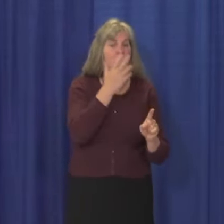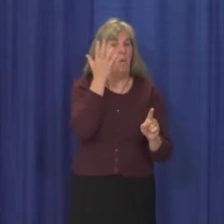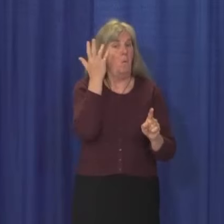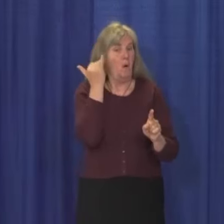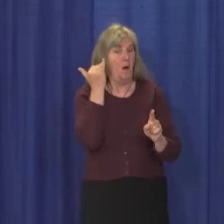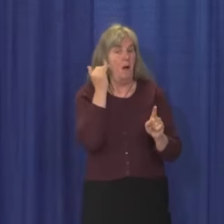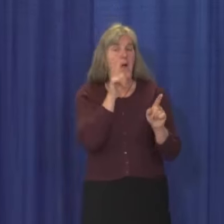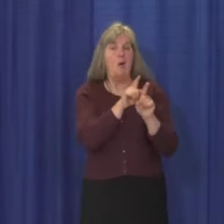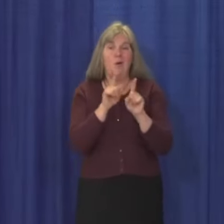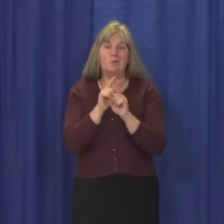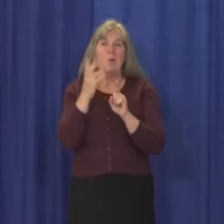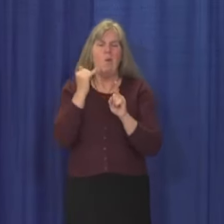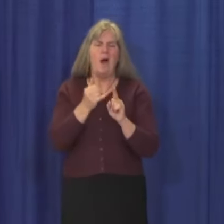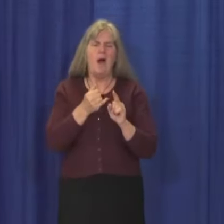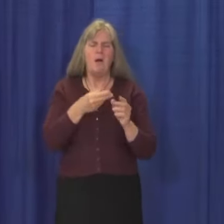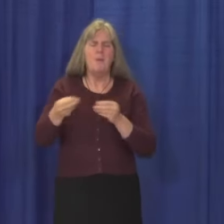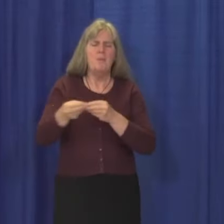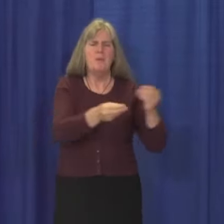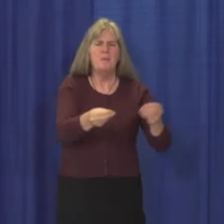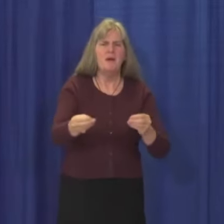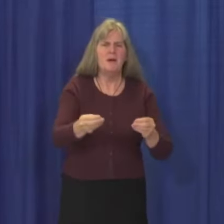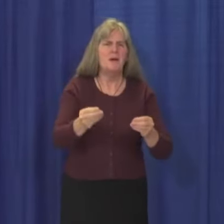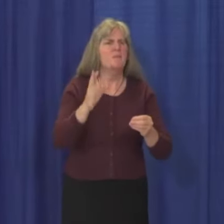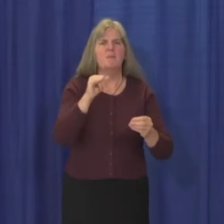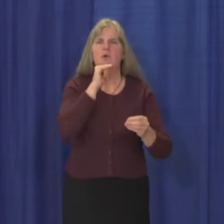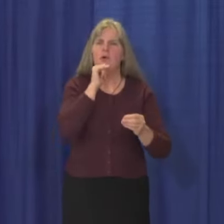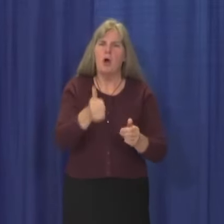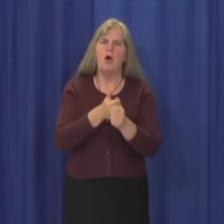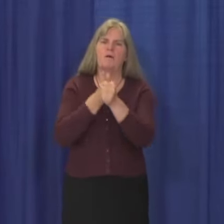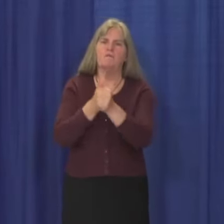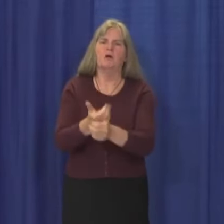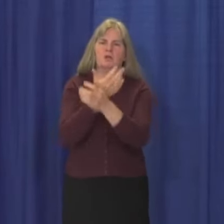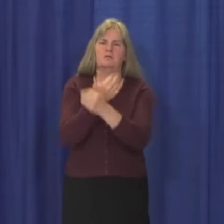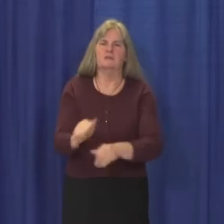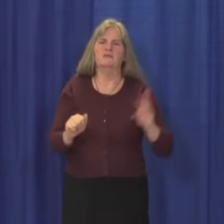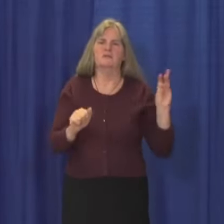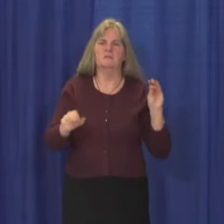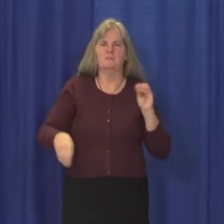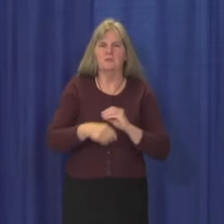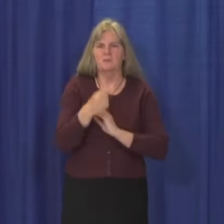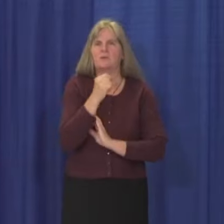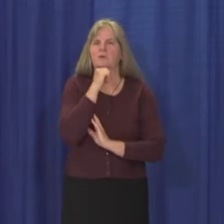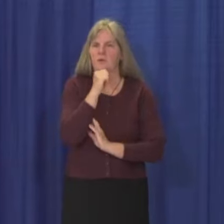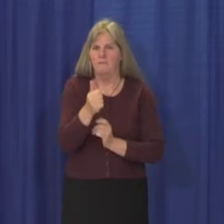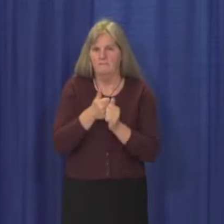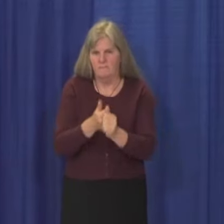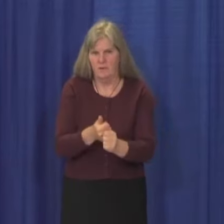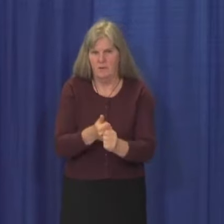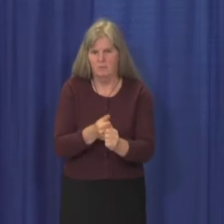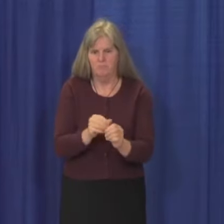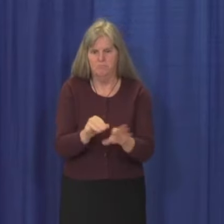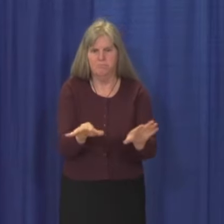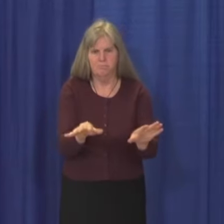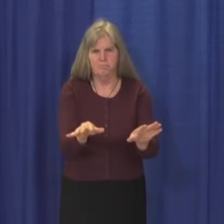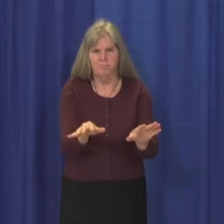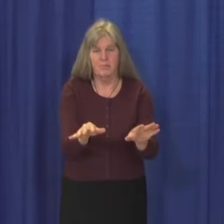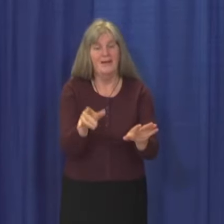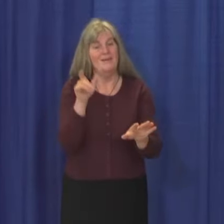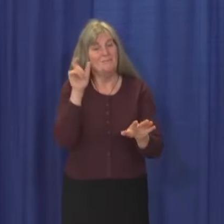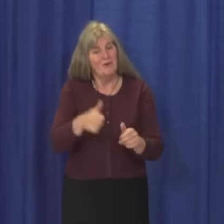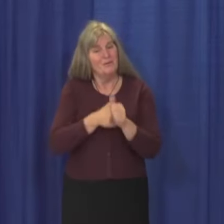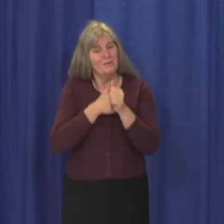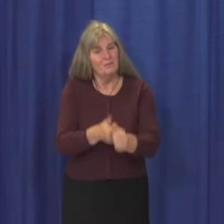were not following the Safe 6+1. These are still important and help us to contain the spread of